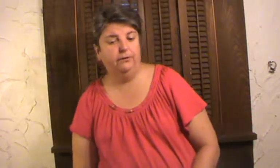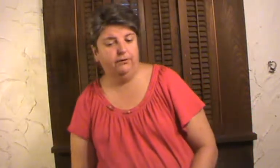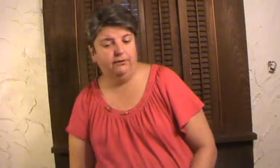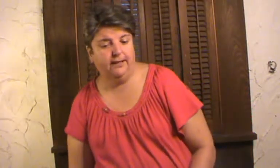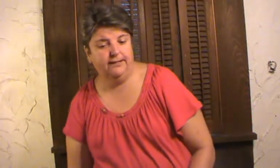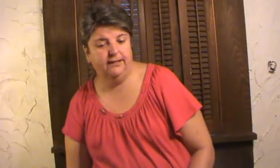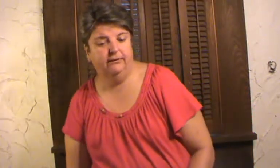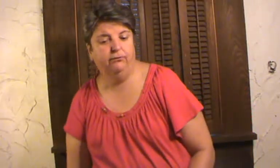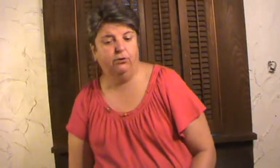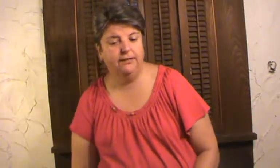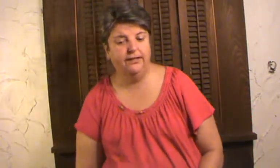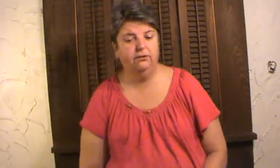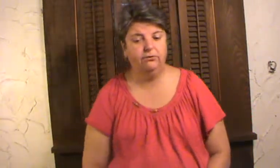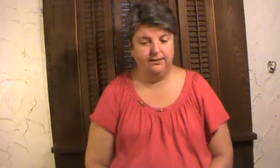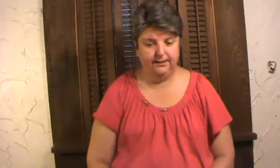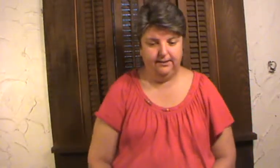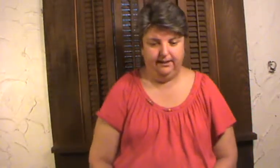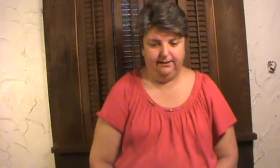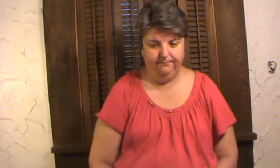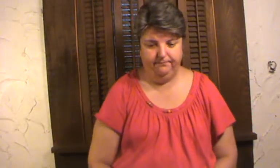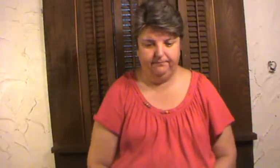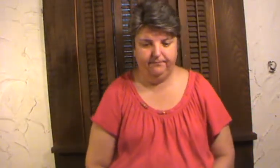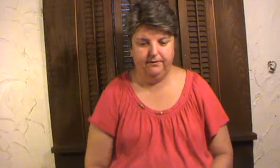review lesson 14 through 16.